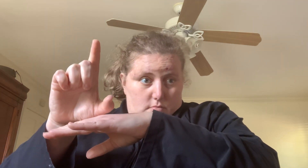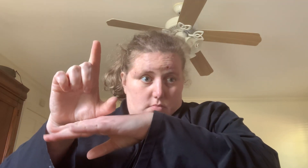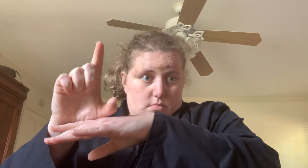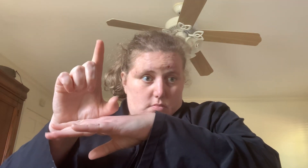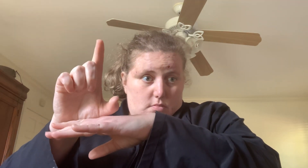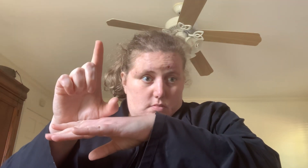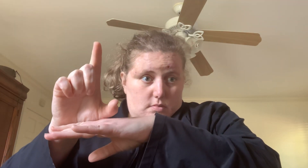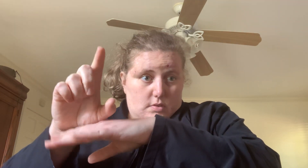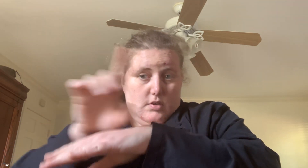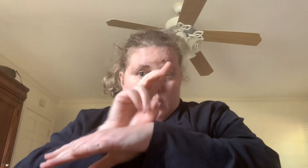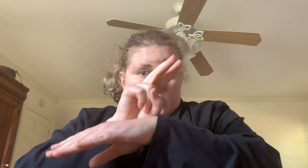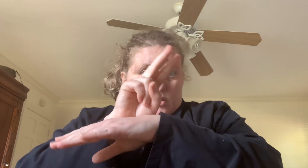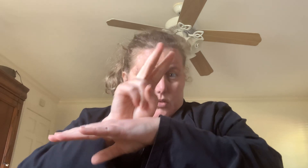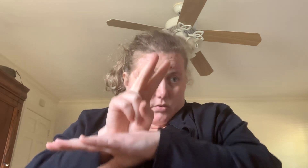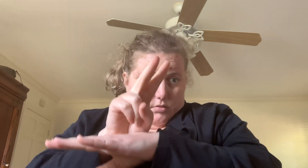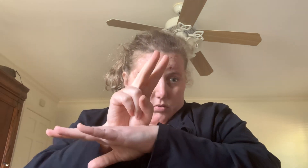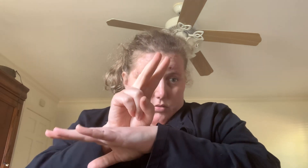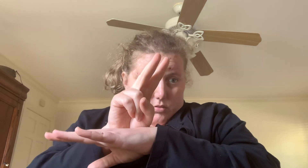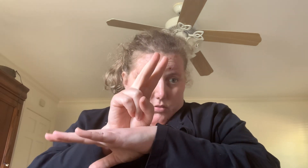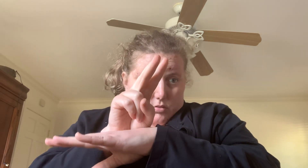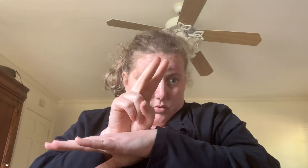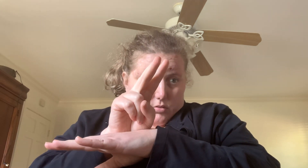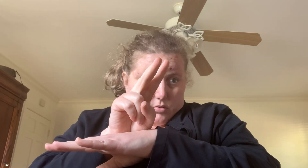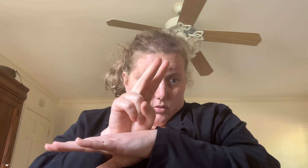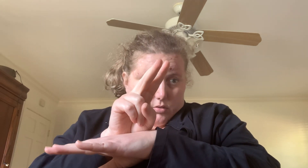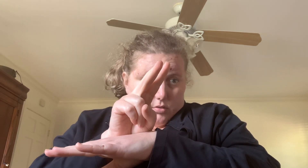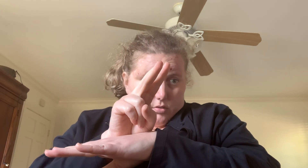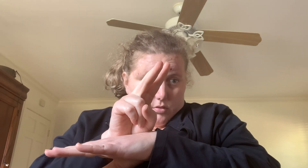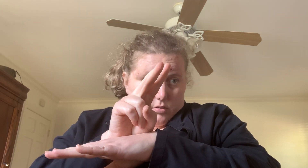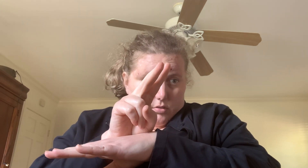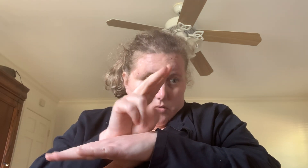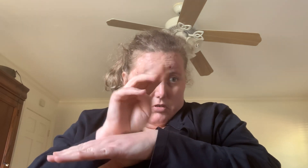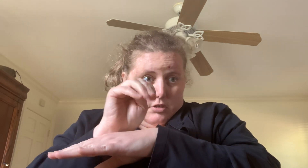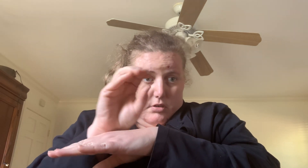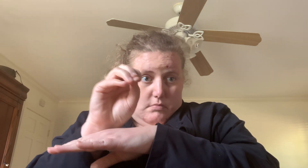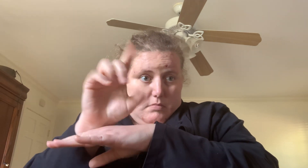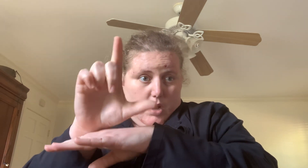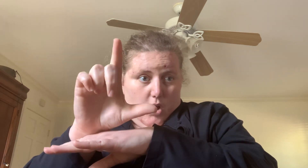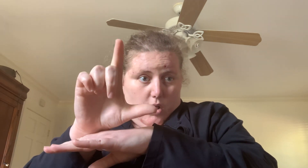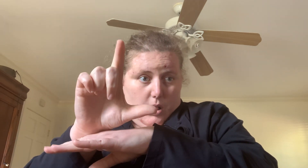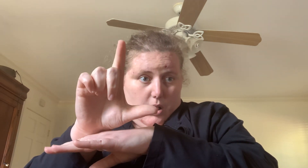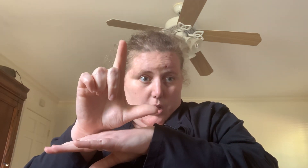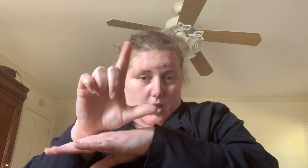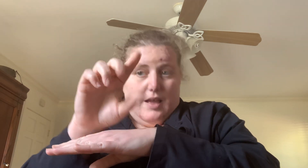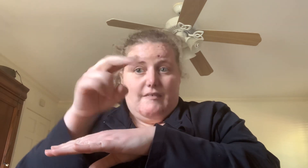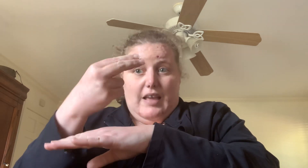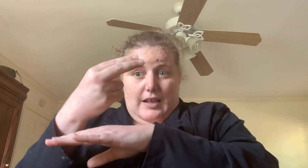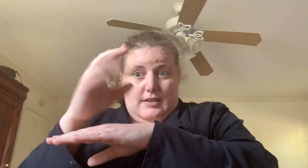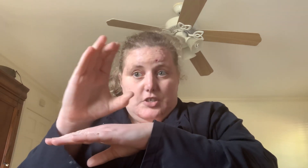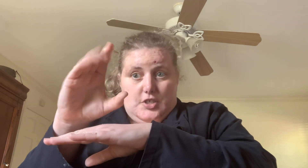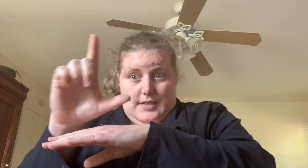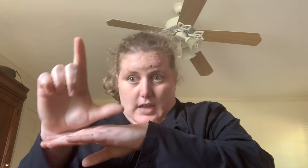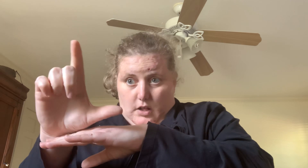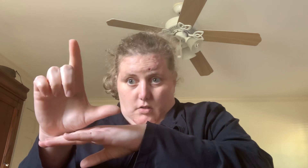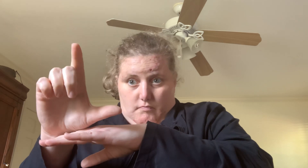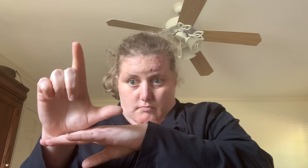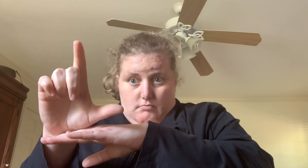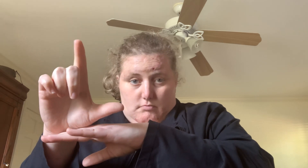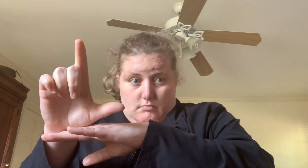produce we have 2 moles of HCl in our reactant for every